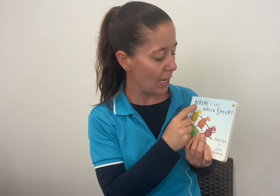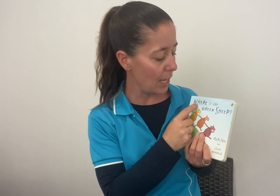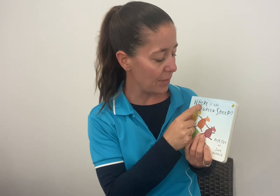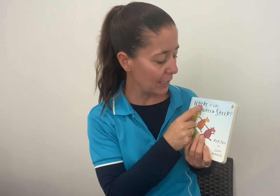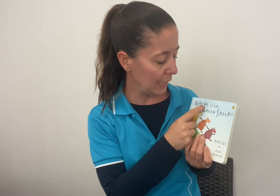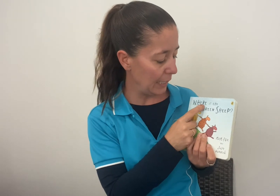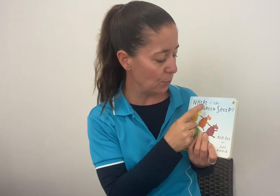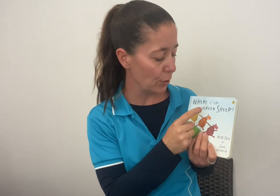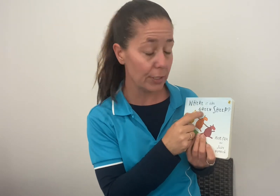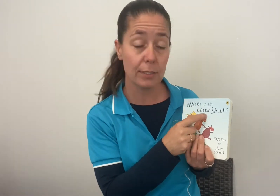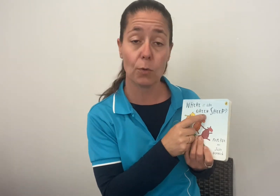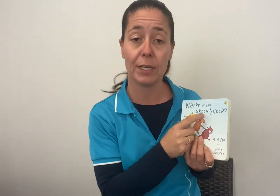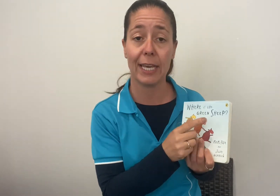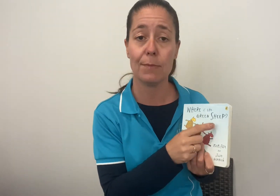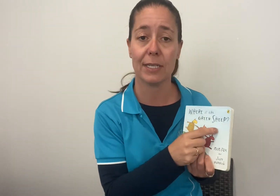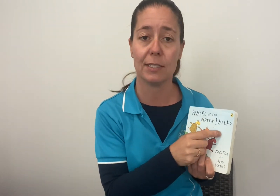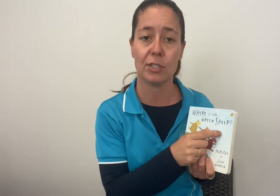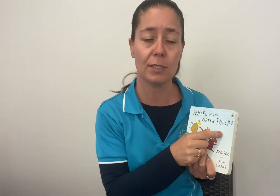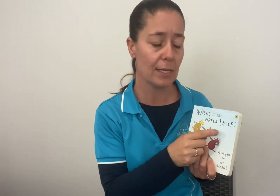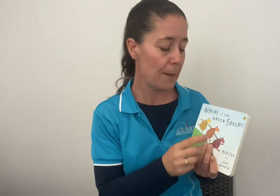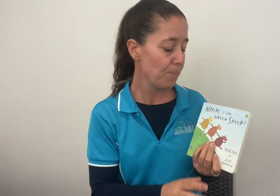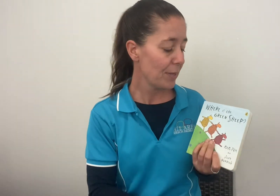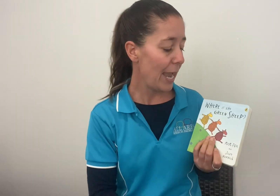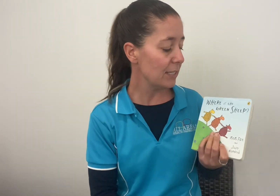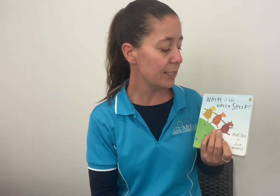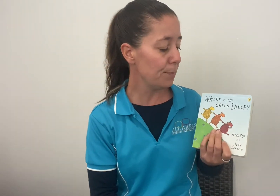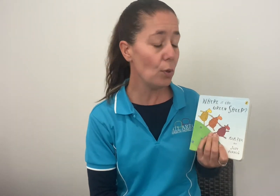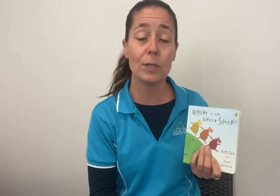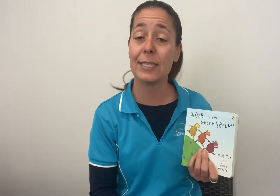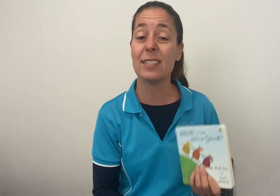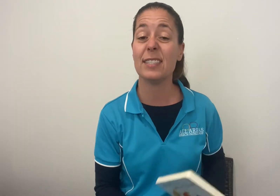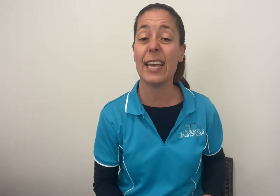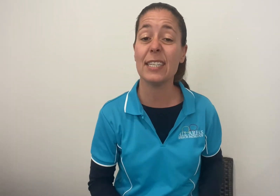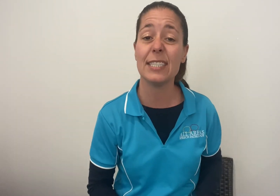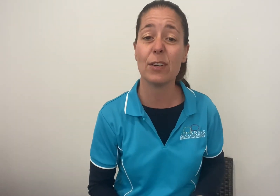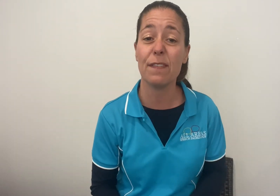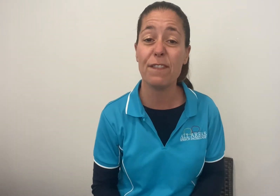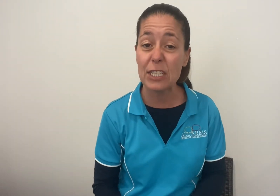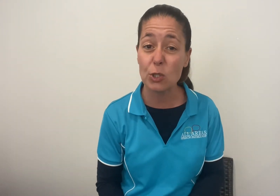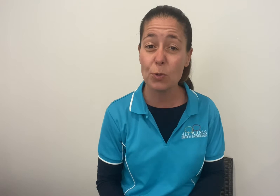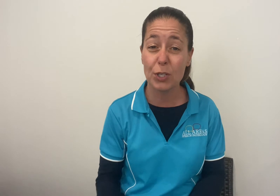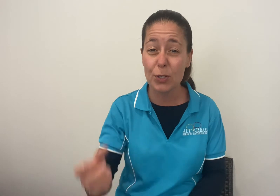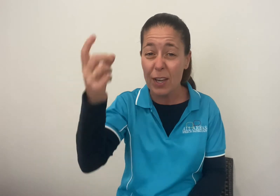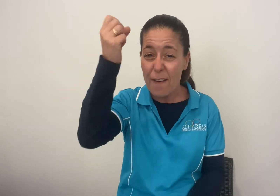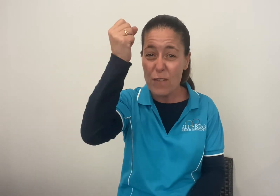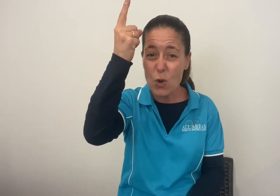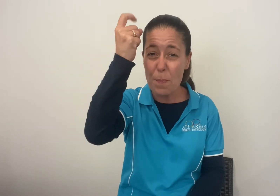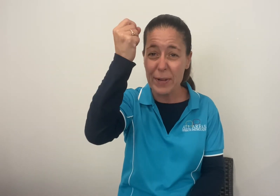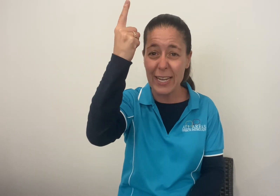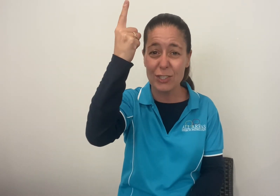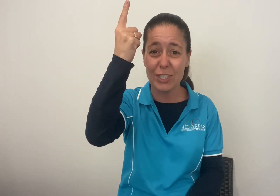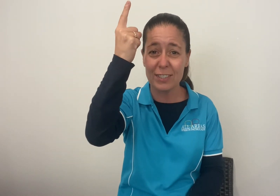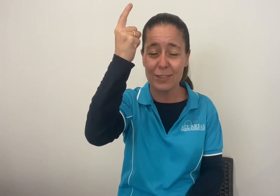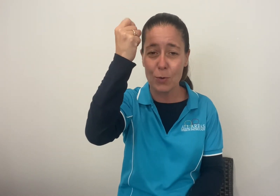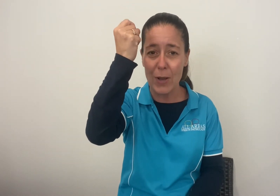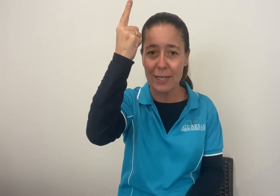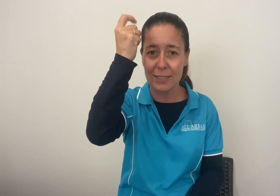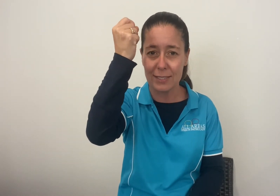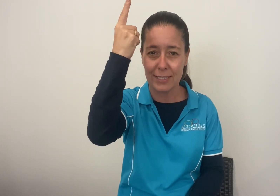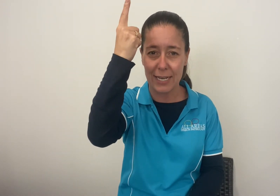the keywords or the key messages and supports a secondary visual cue for comprehension or